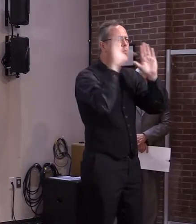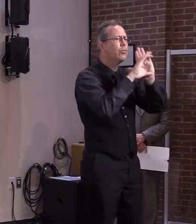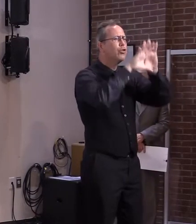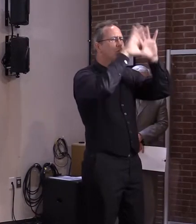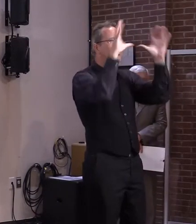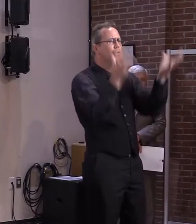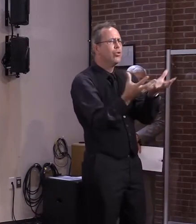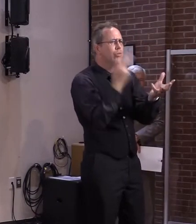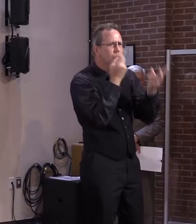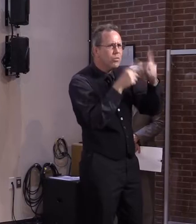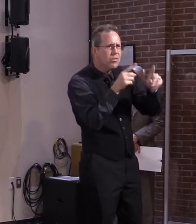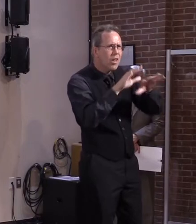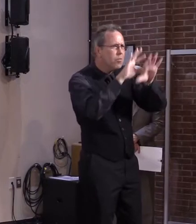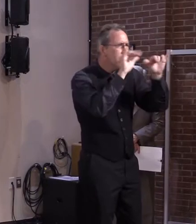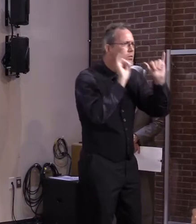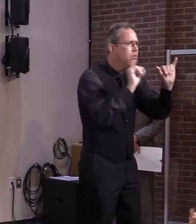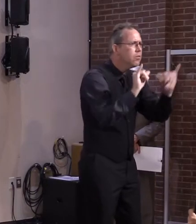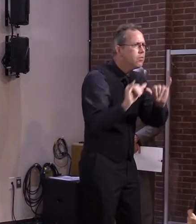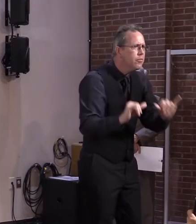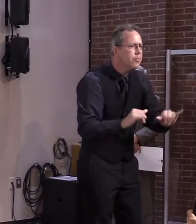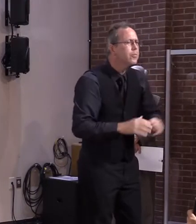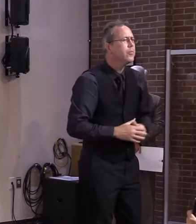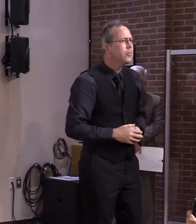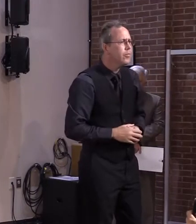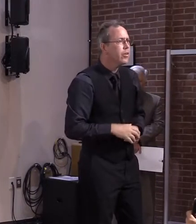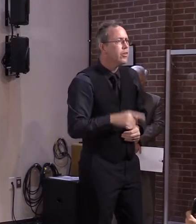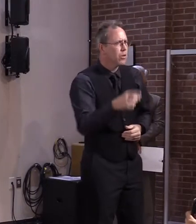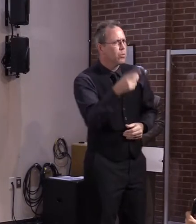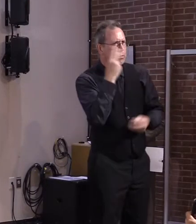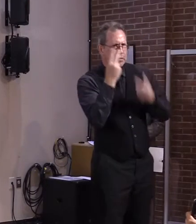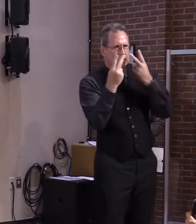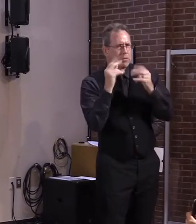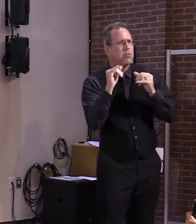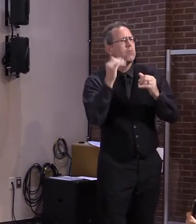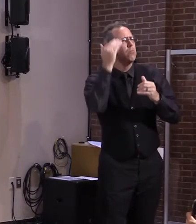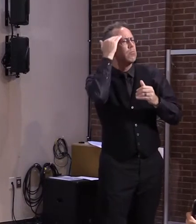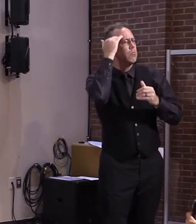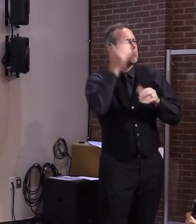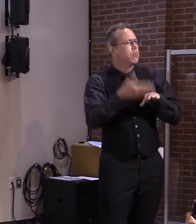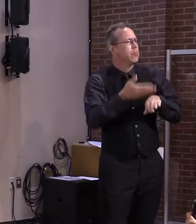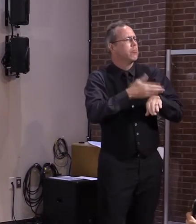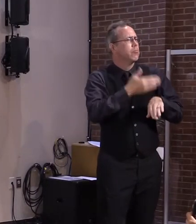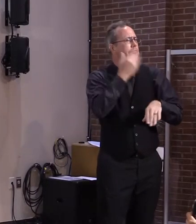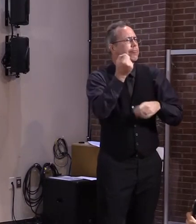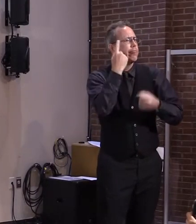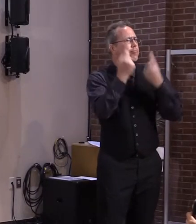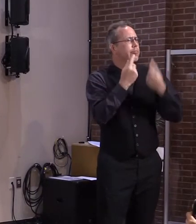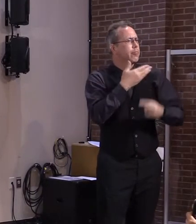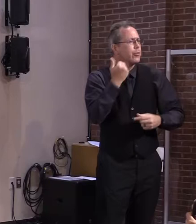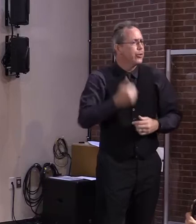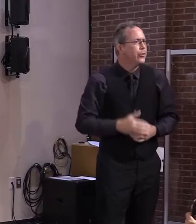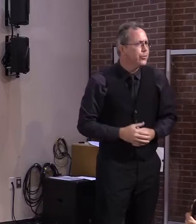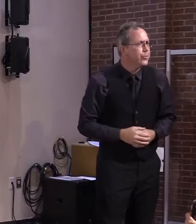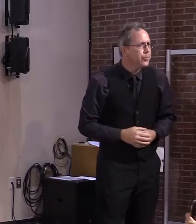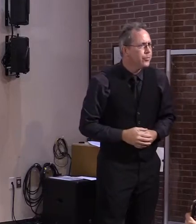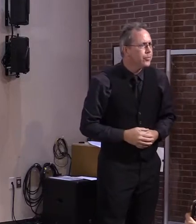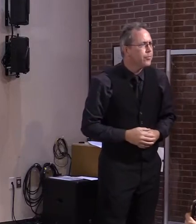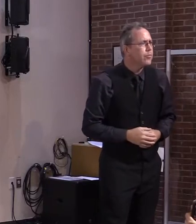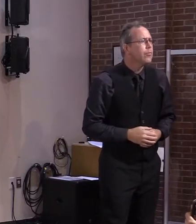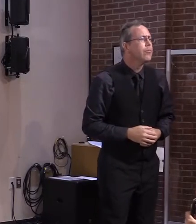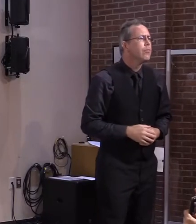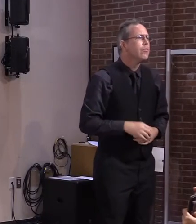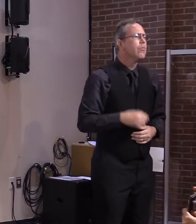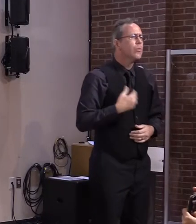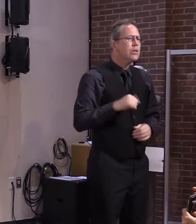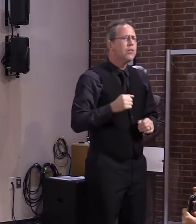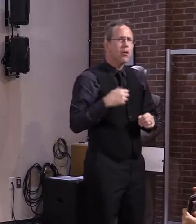So our team is currently looking to compare key pre-vaccine data points to our current situation to